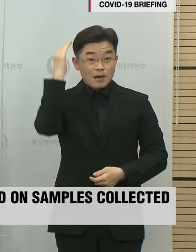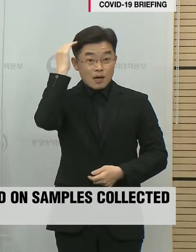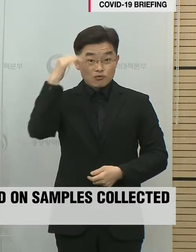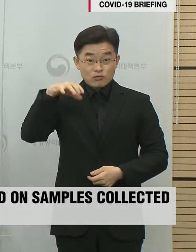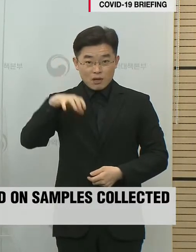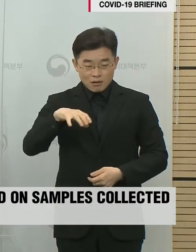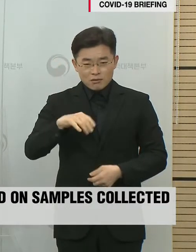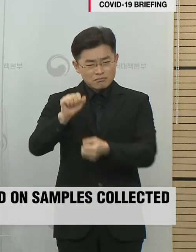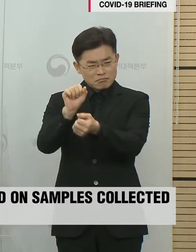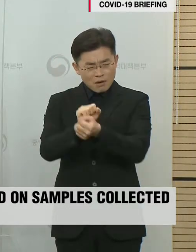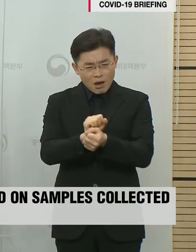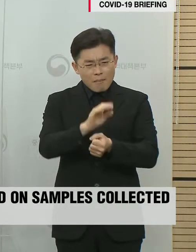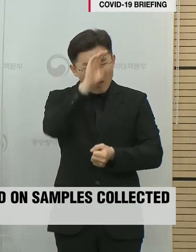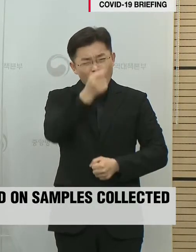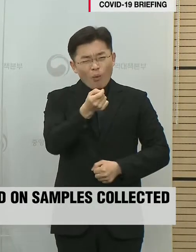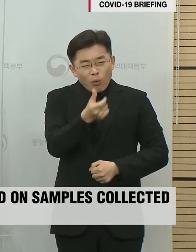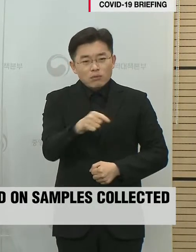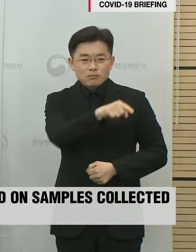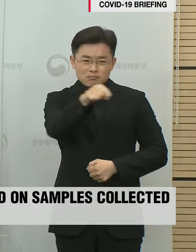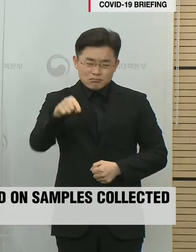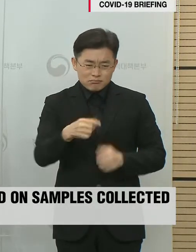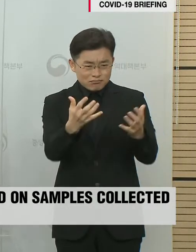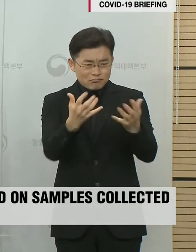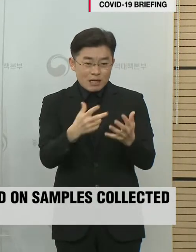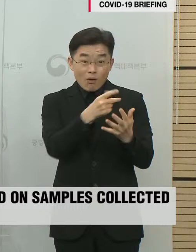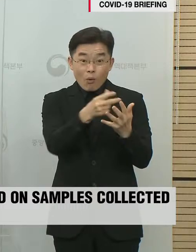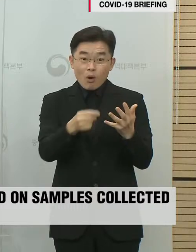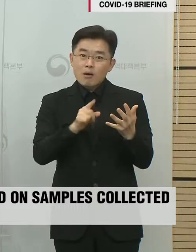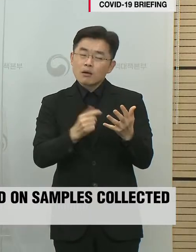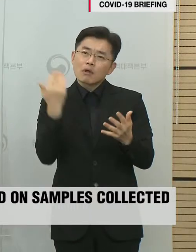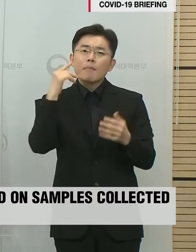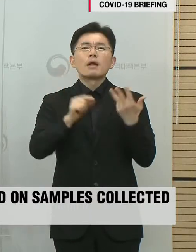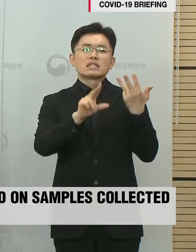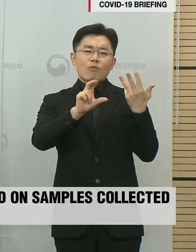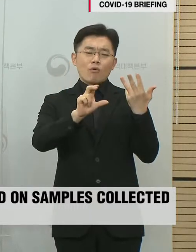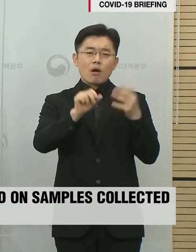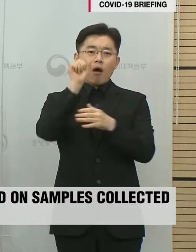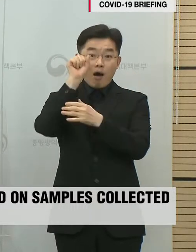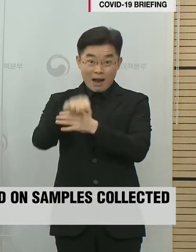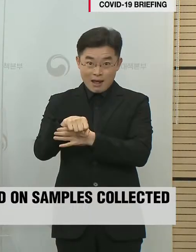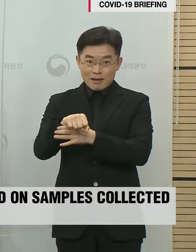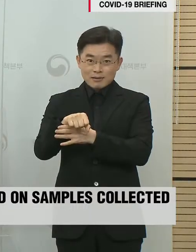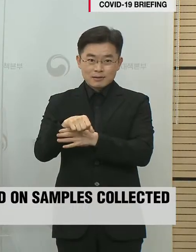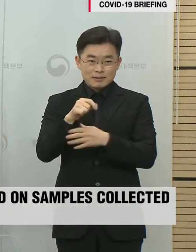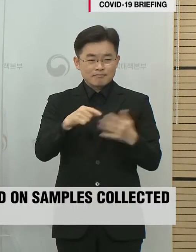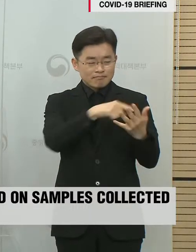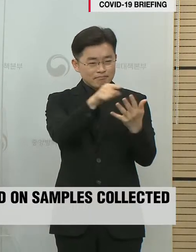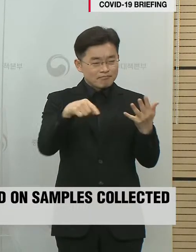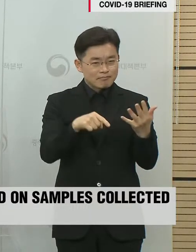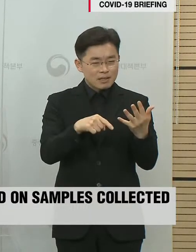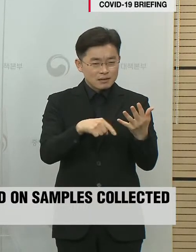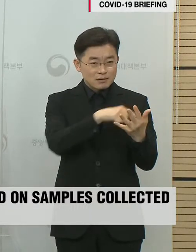the therapeutics clinical trial is also being carried out right now. And as for